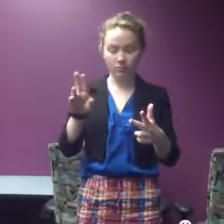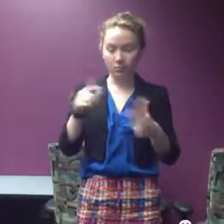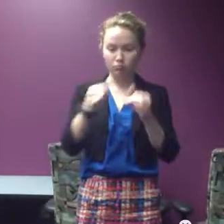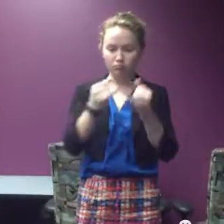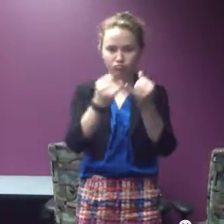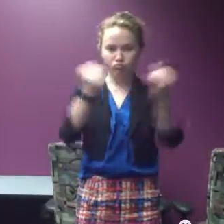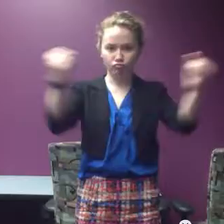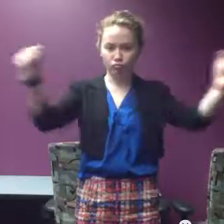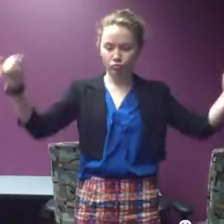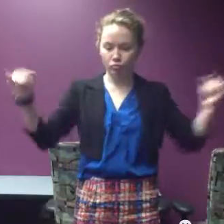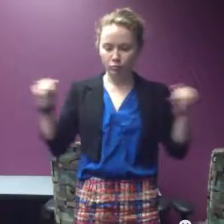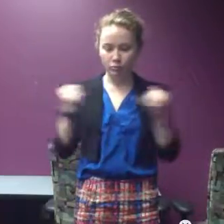parameter,